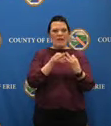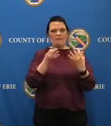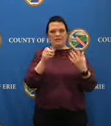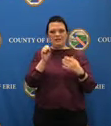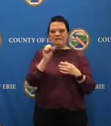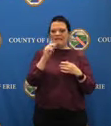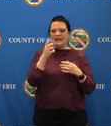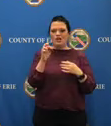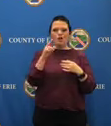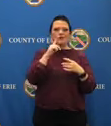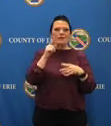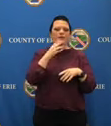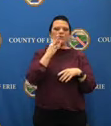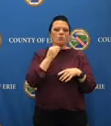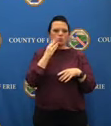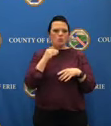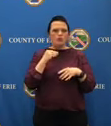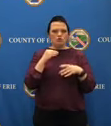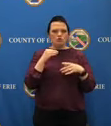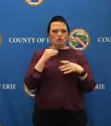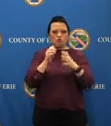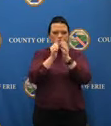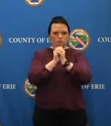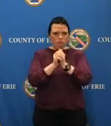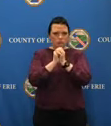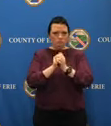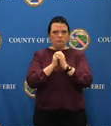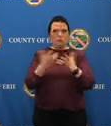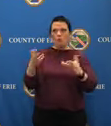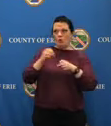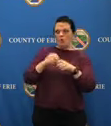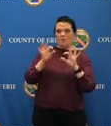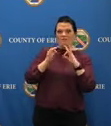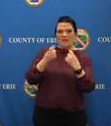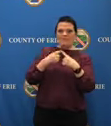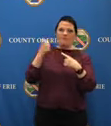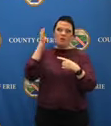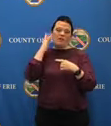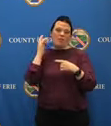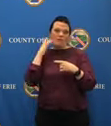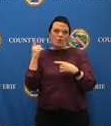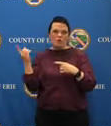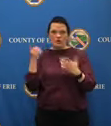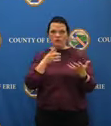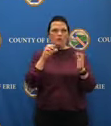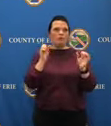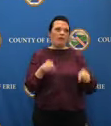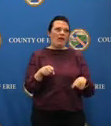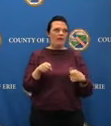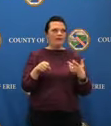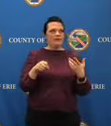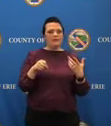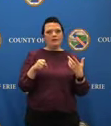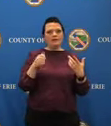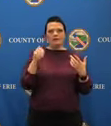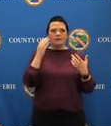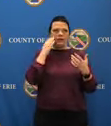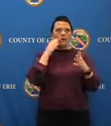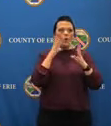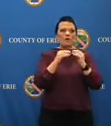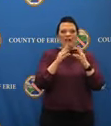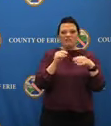actually including family from California in that. We've never been able to do before. You can do,